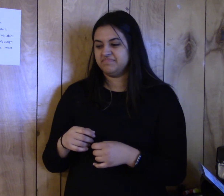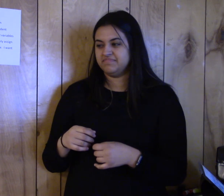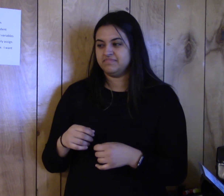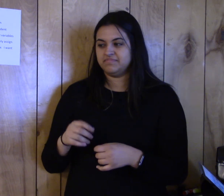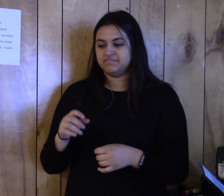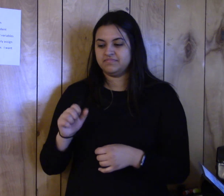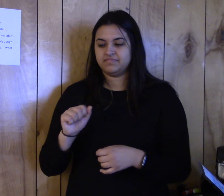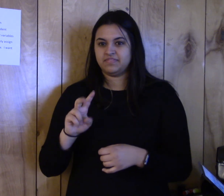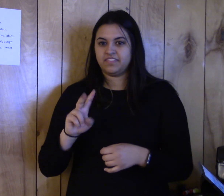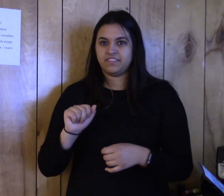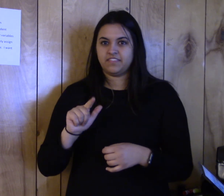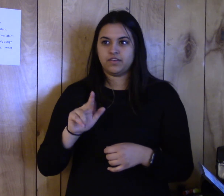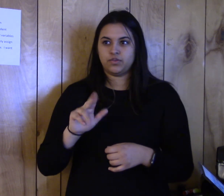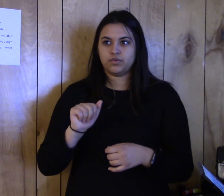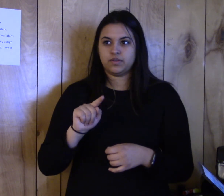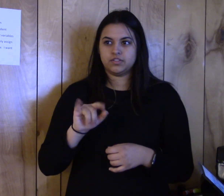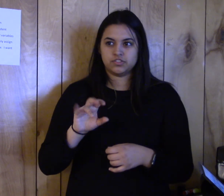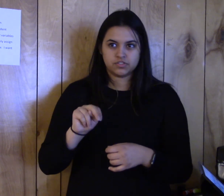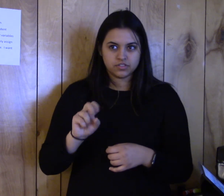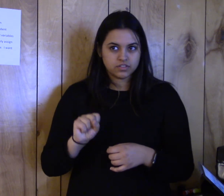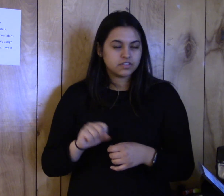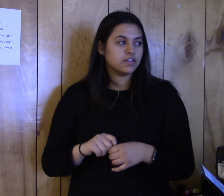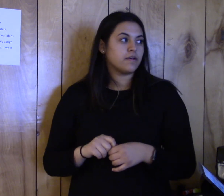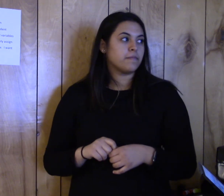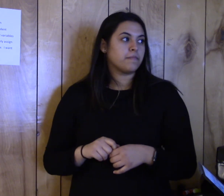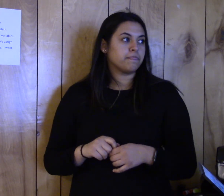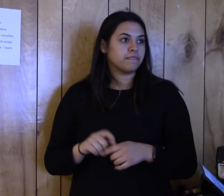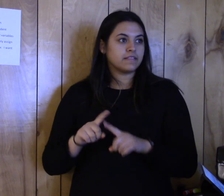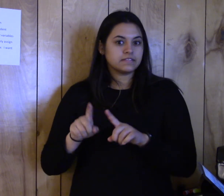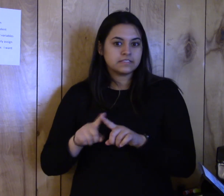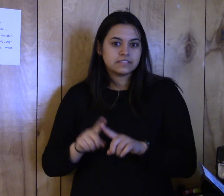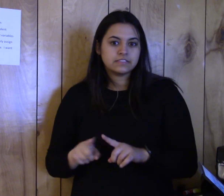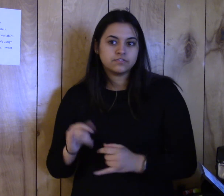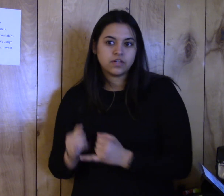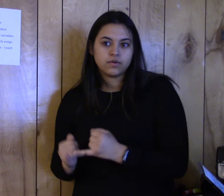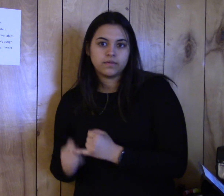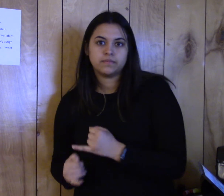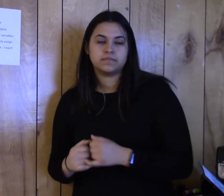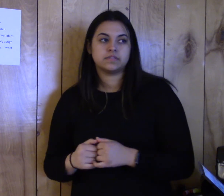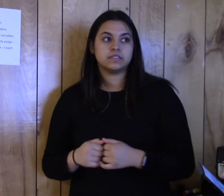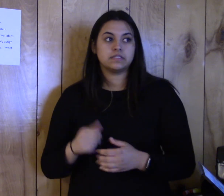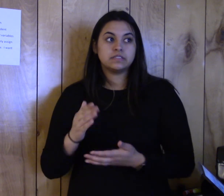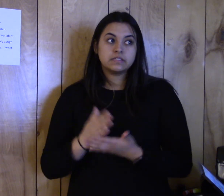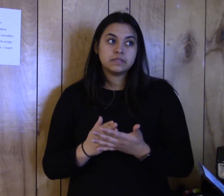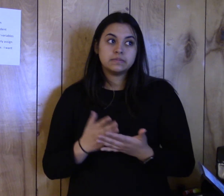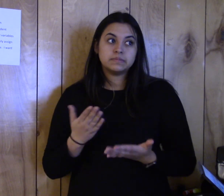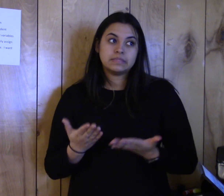different aspects of those outcomes. Some of them are going to be more positive and more desirable than